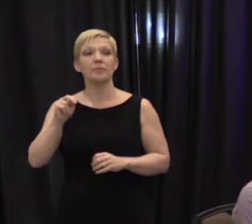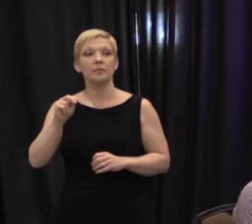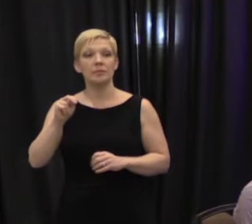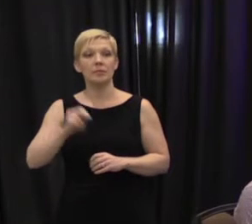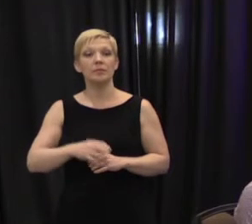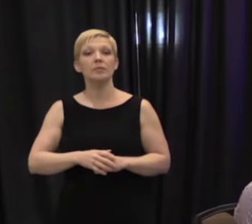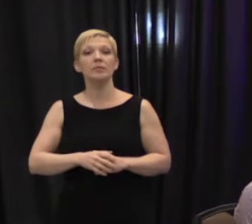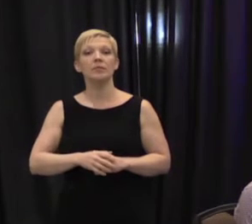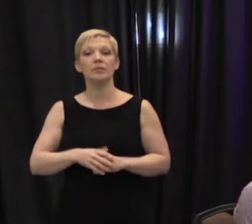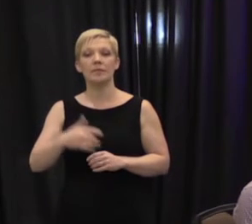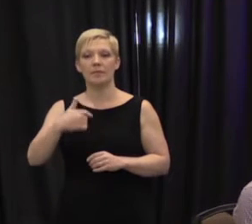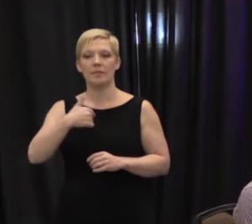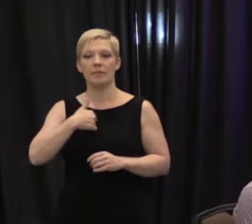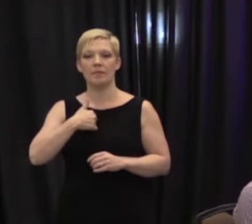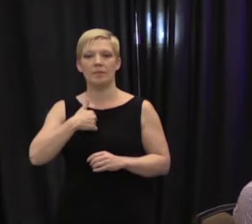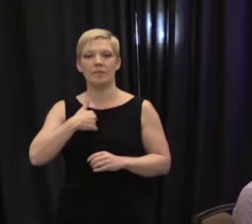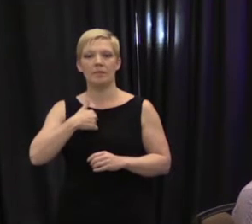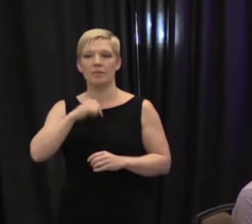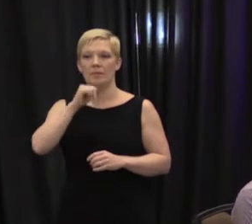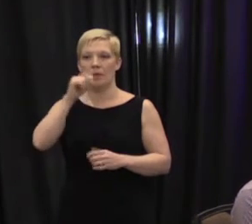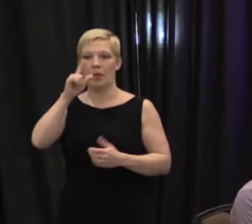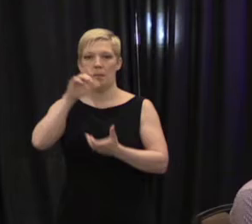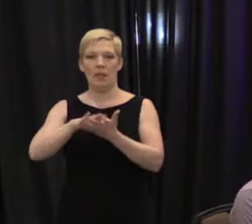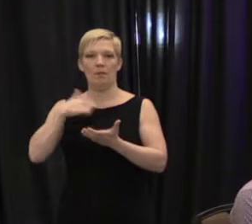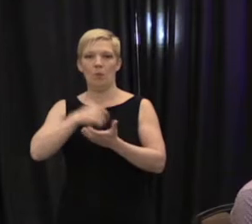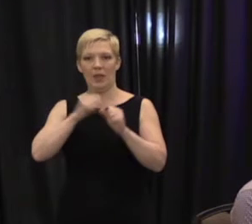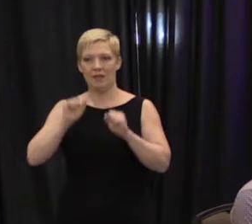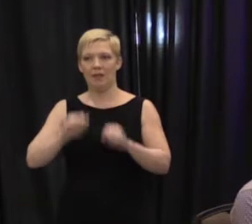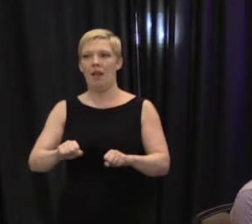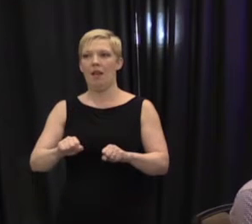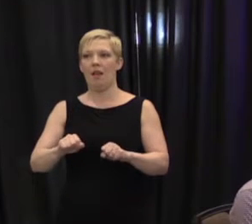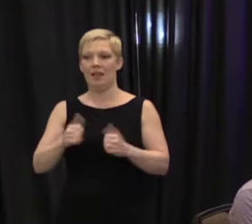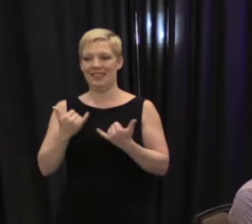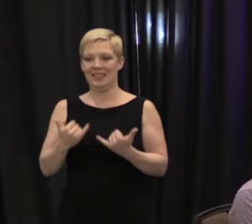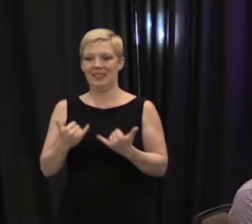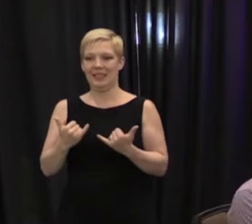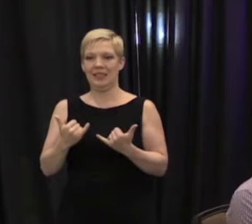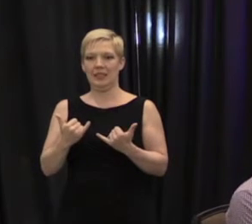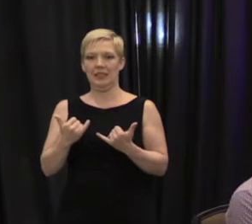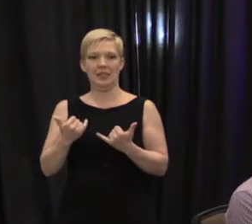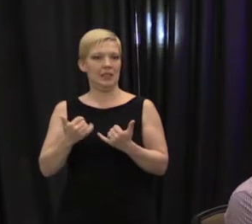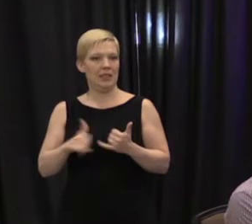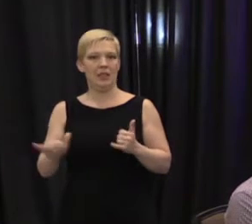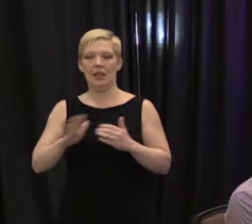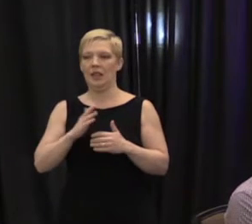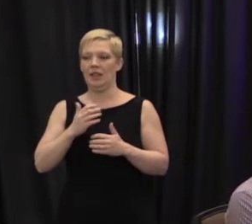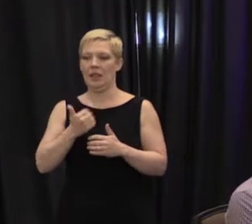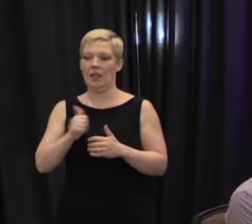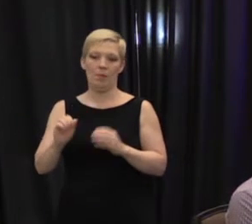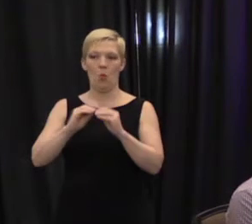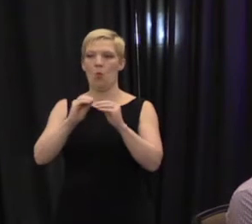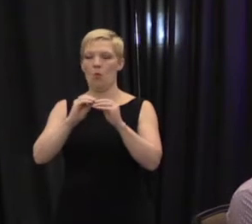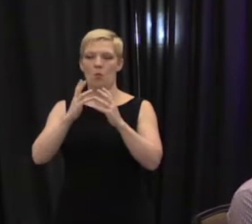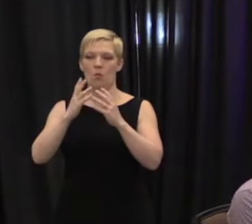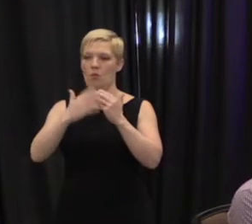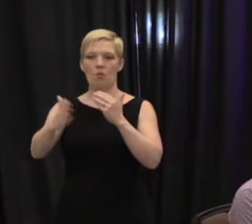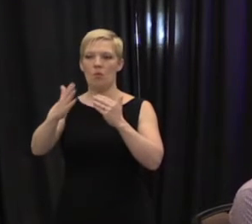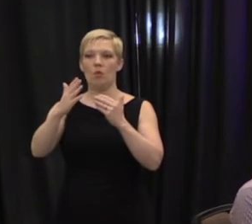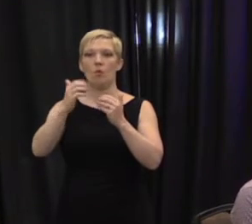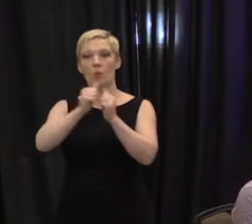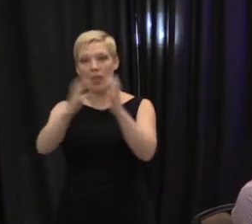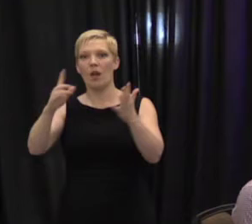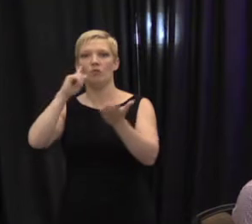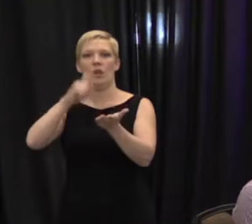I don't believe that we can exist any longer in this country without recognizing